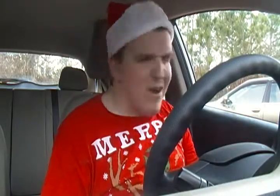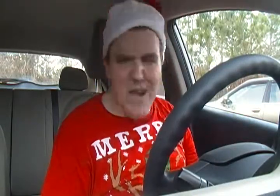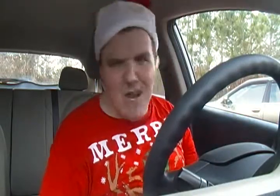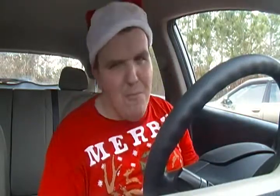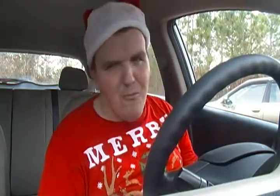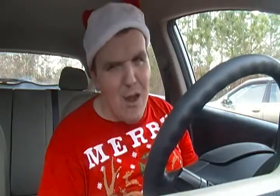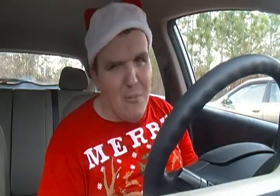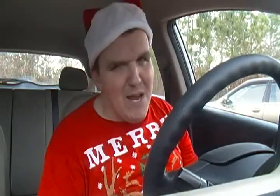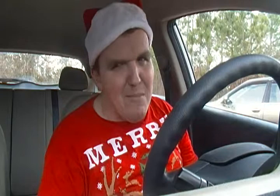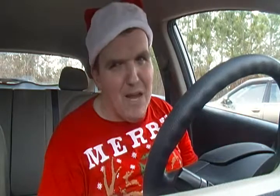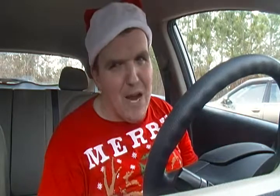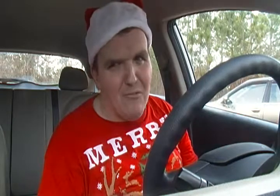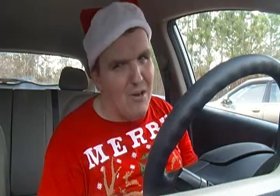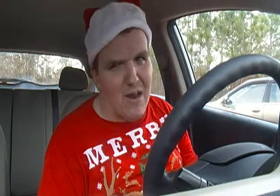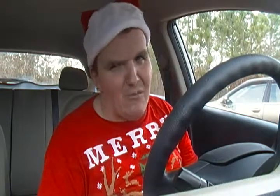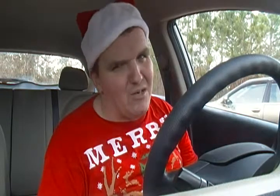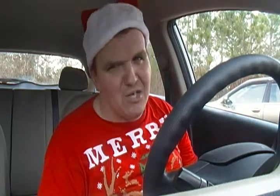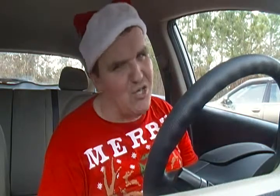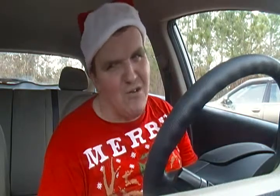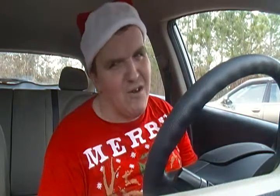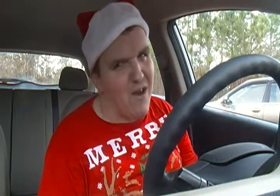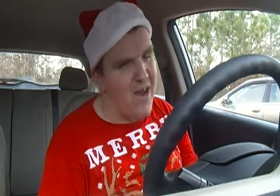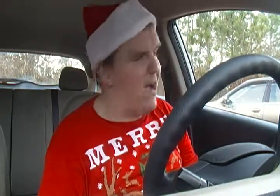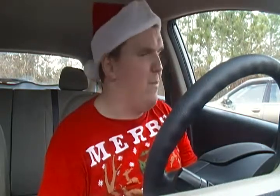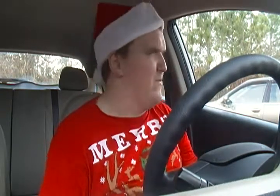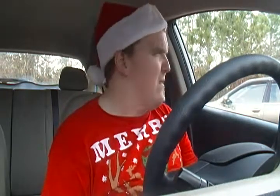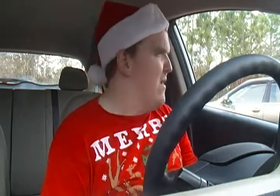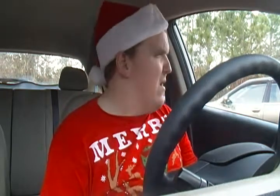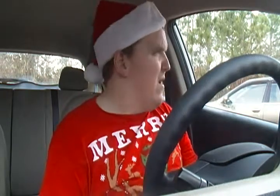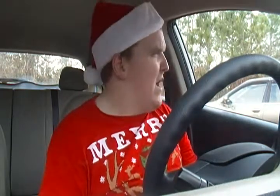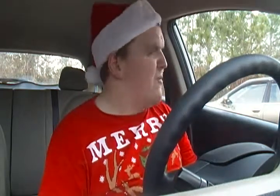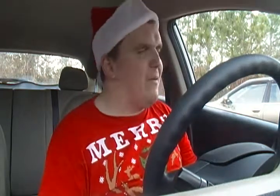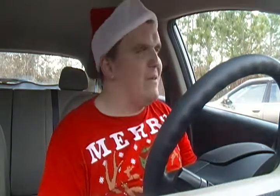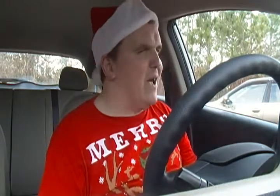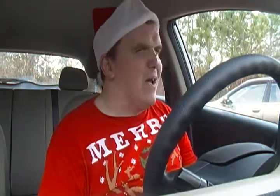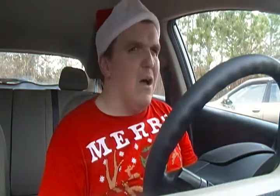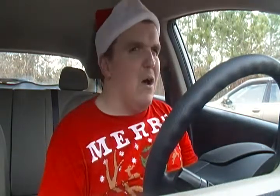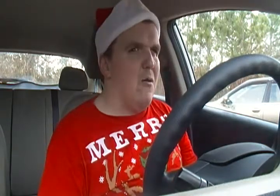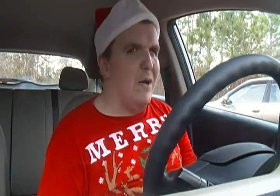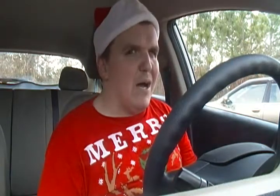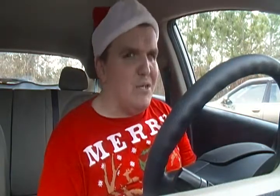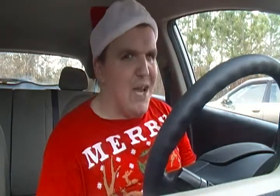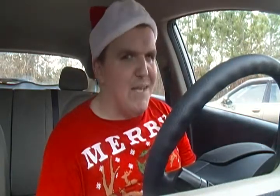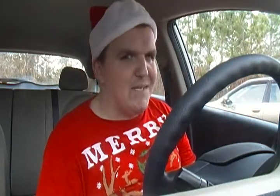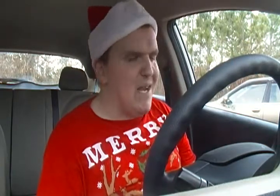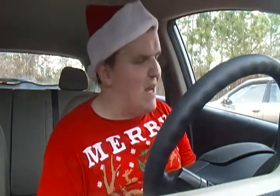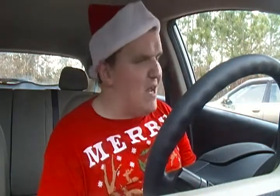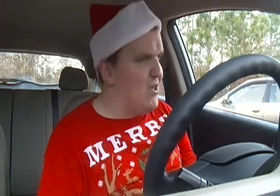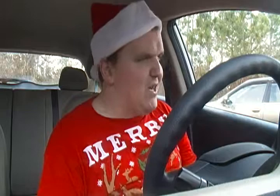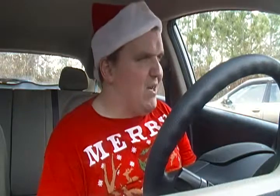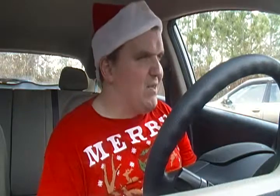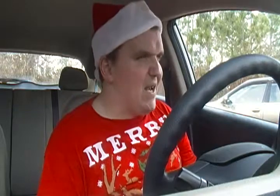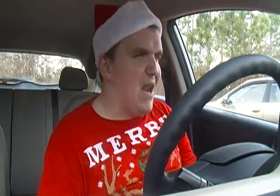like randy you ralphie you be careful now i don't want you shooting your eye out and ralph was like oh my gosh she hadn't seen she couldn't see